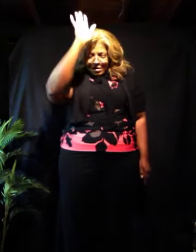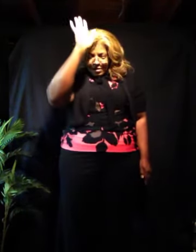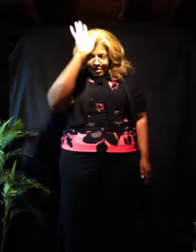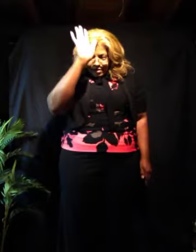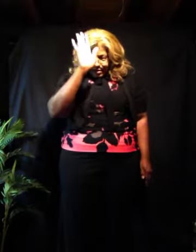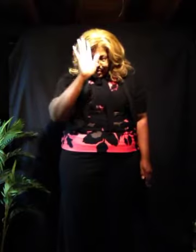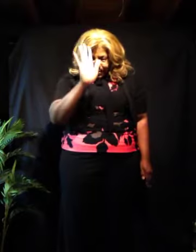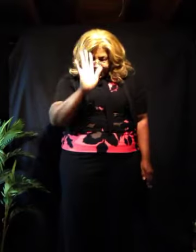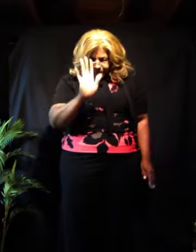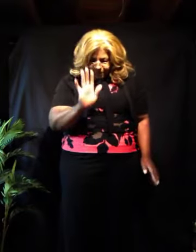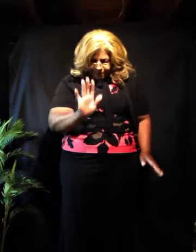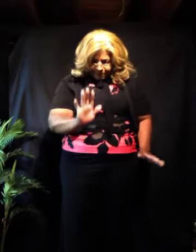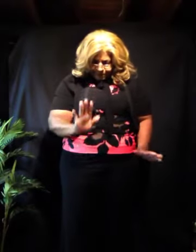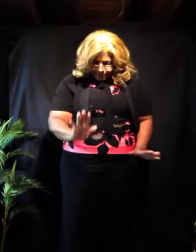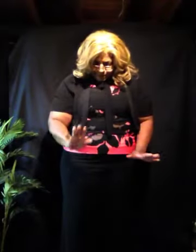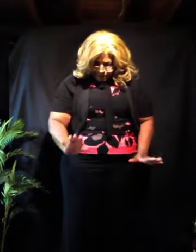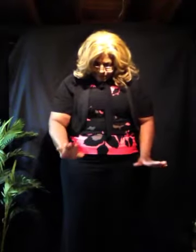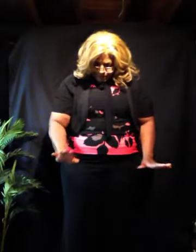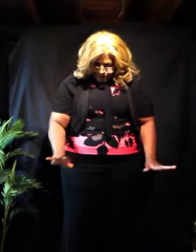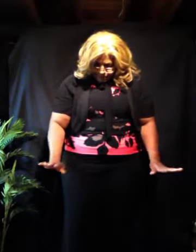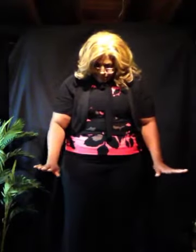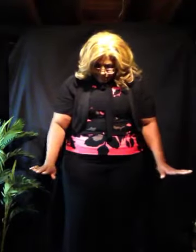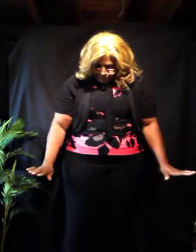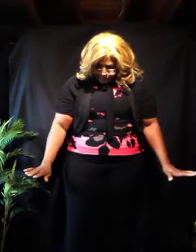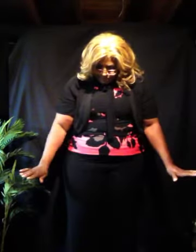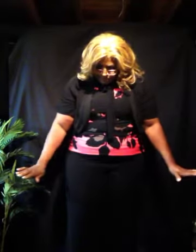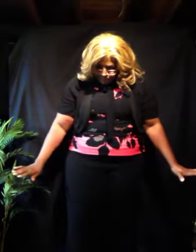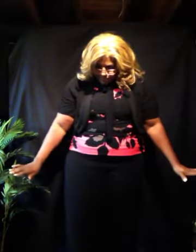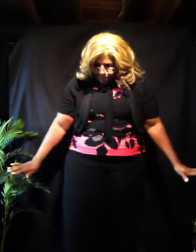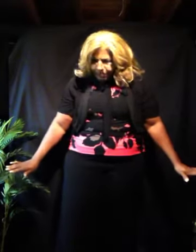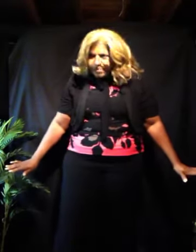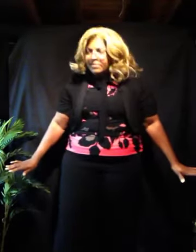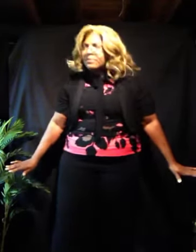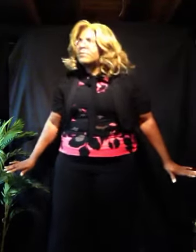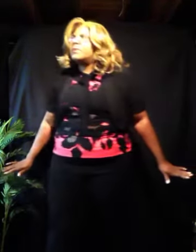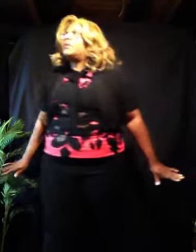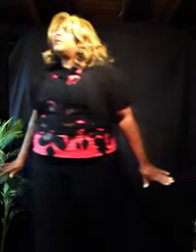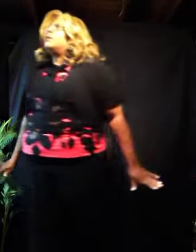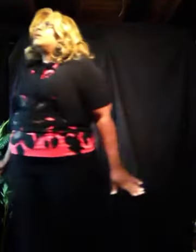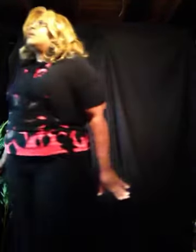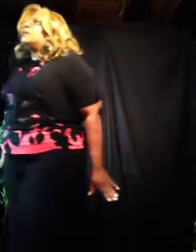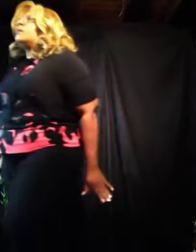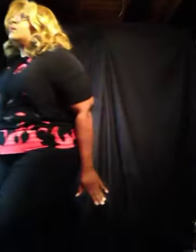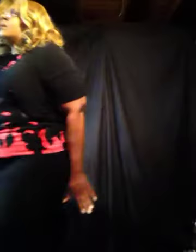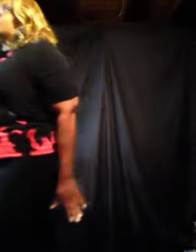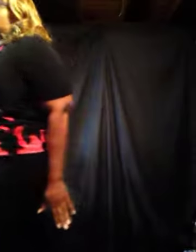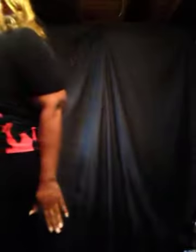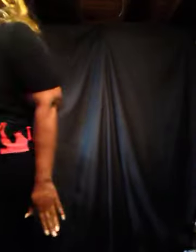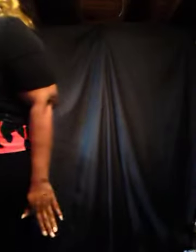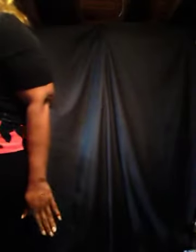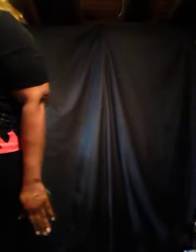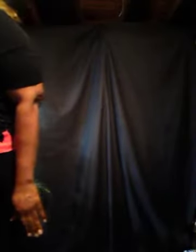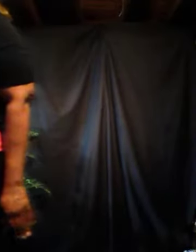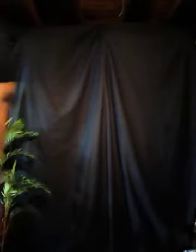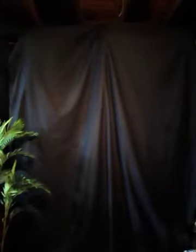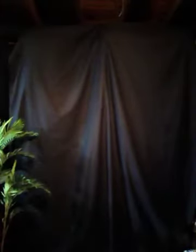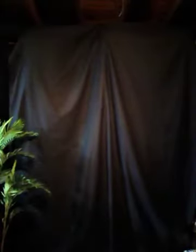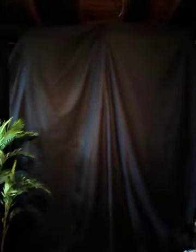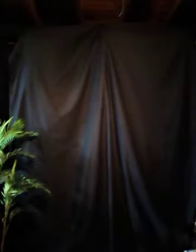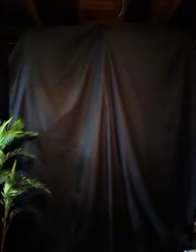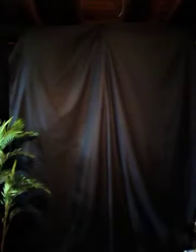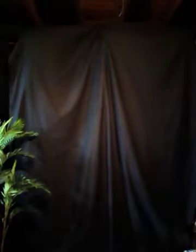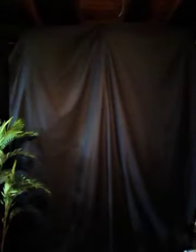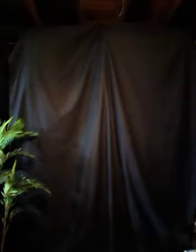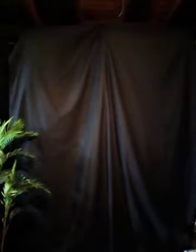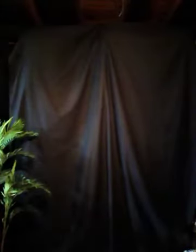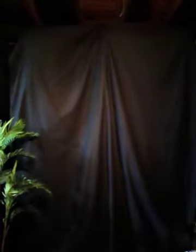to